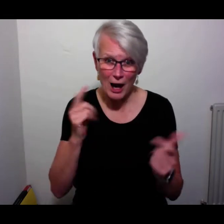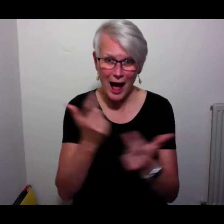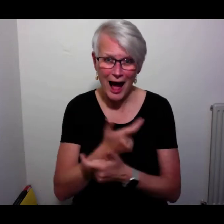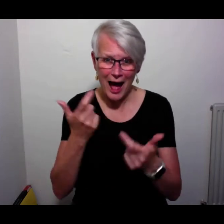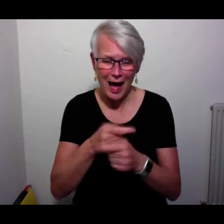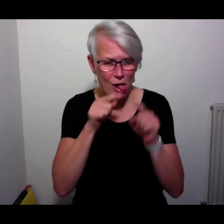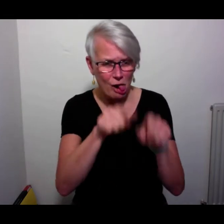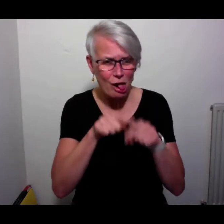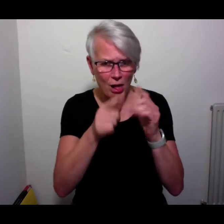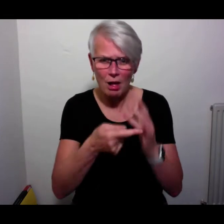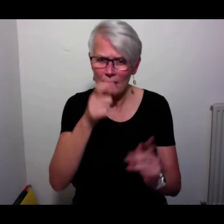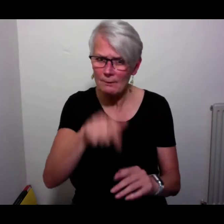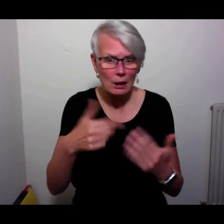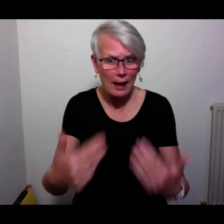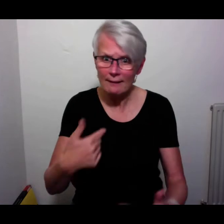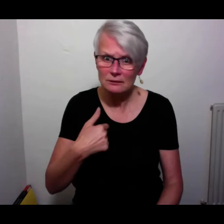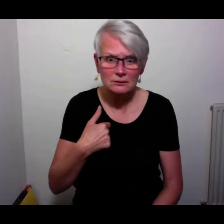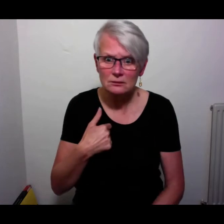person.